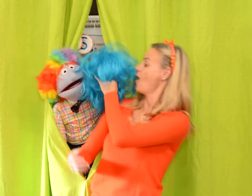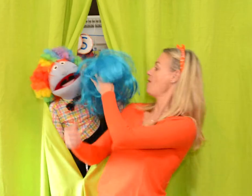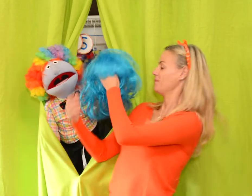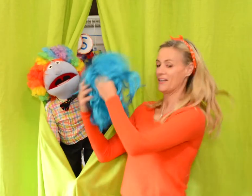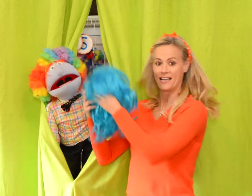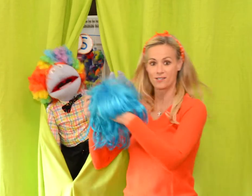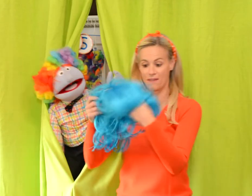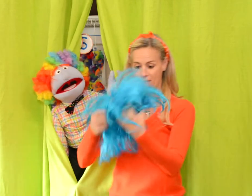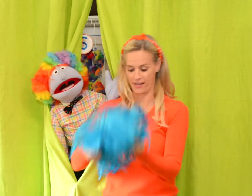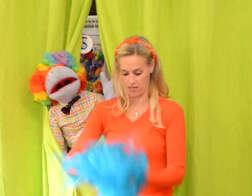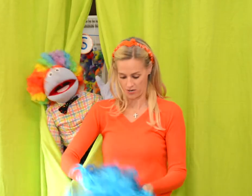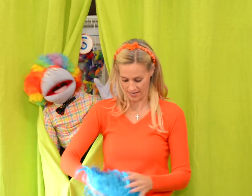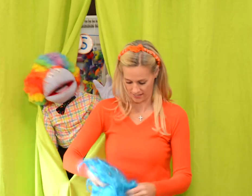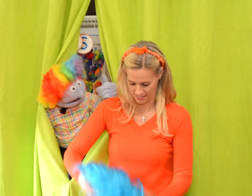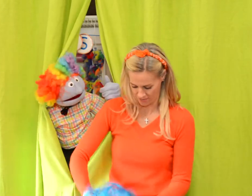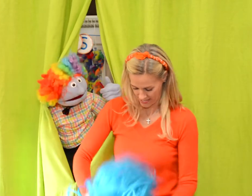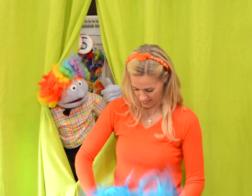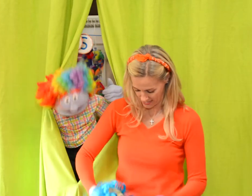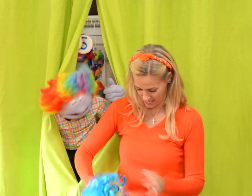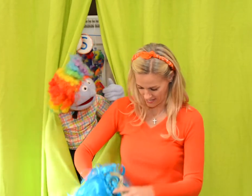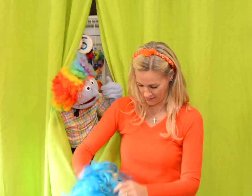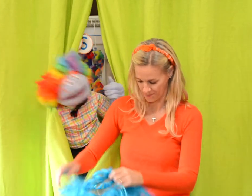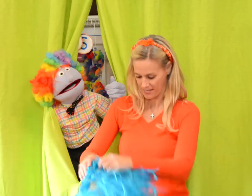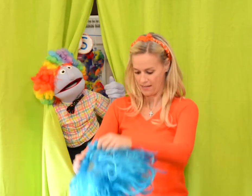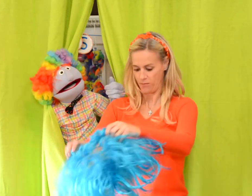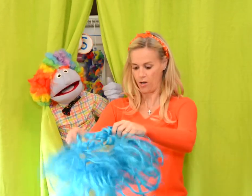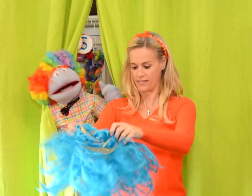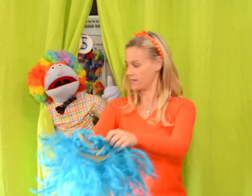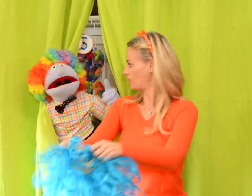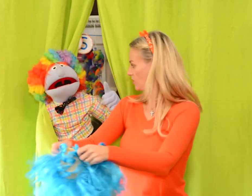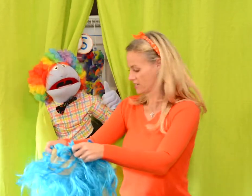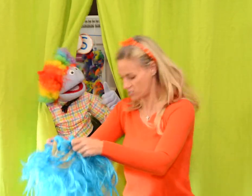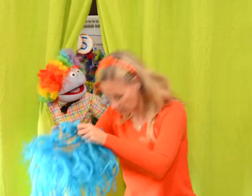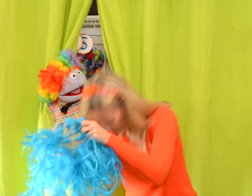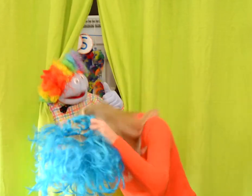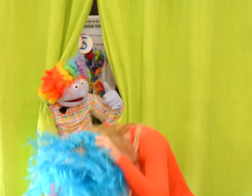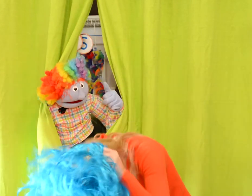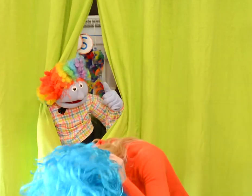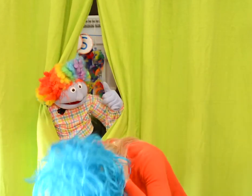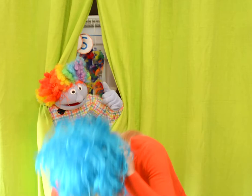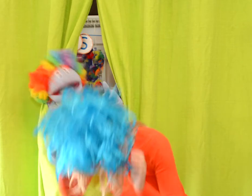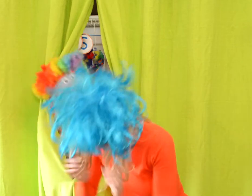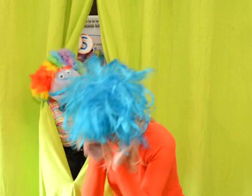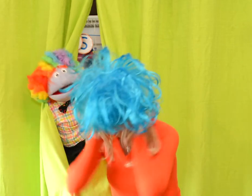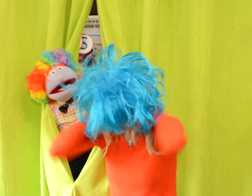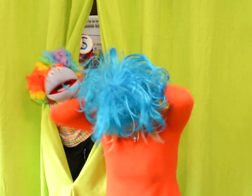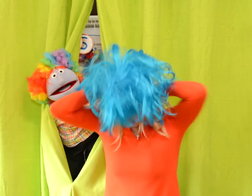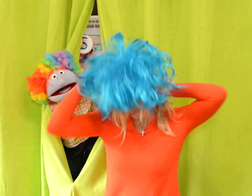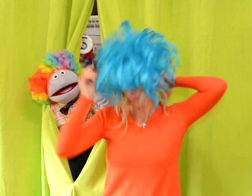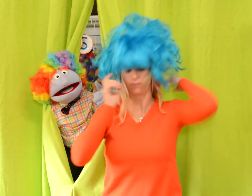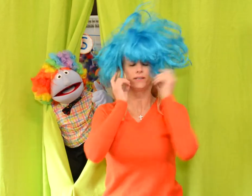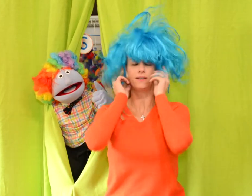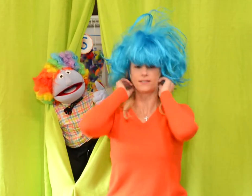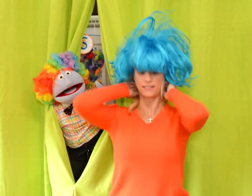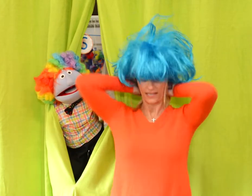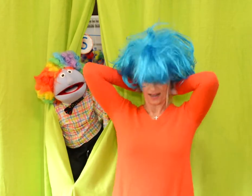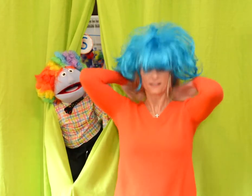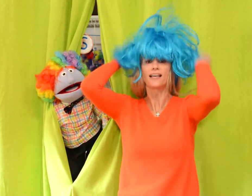Oh, here's my wig. Okay, let's see if we can get this on here. Paulie's in orange, or you're rainbow, Paulie, and I'm in blue. Let's see, how does that